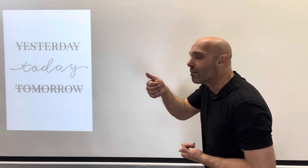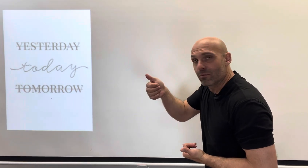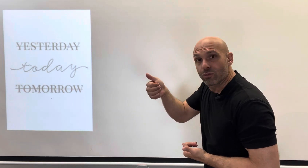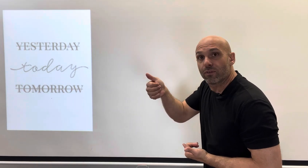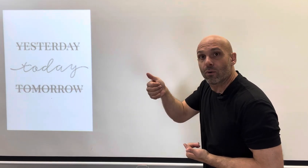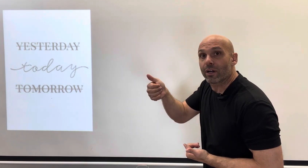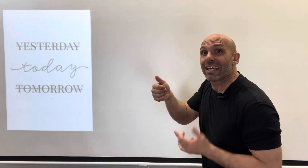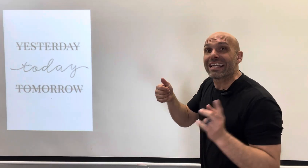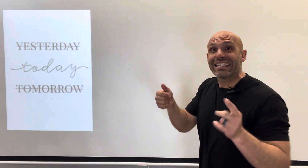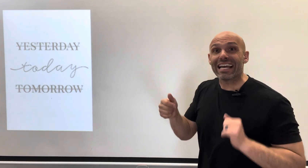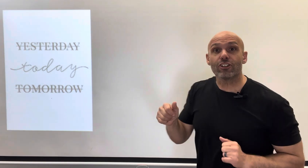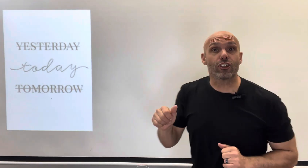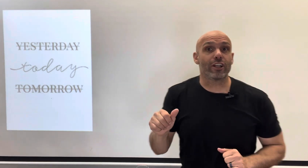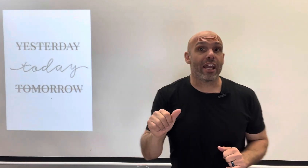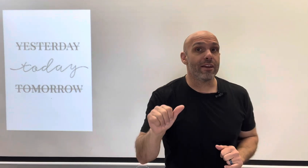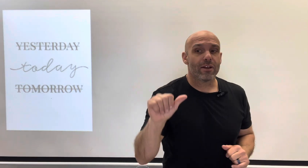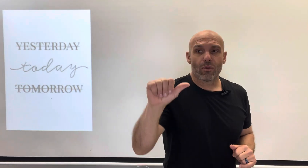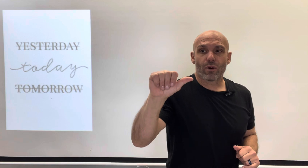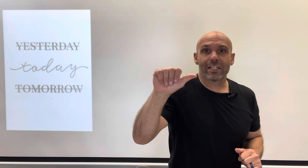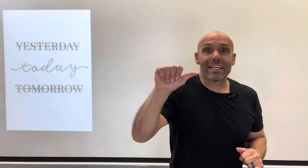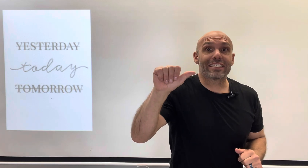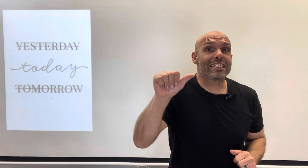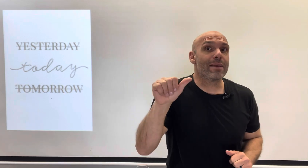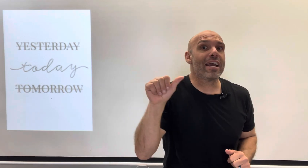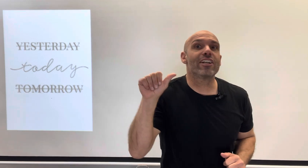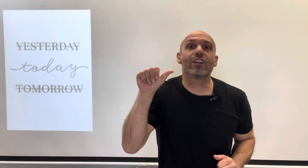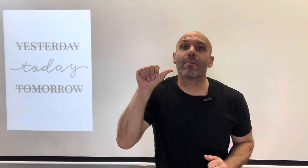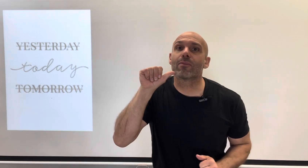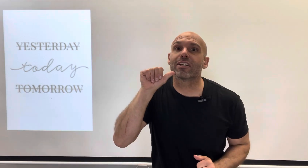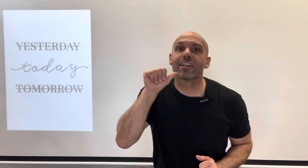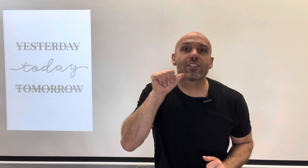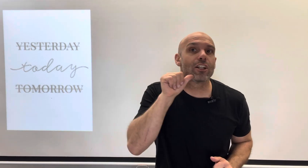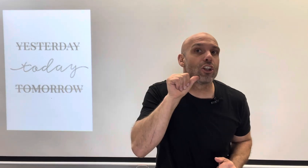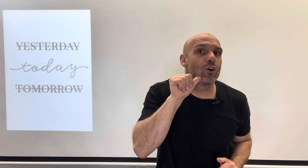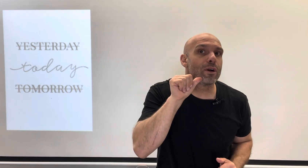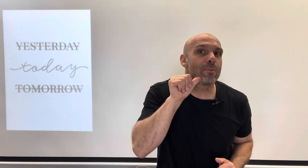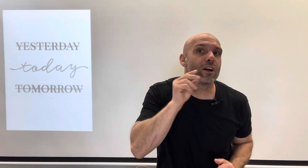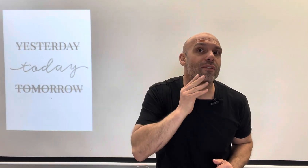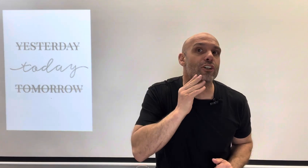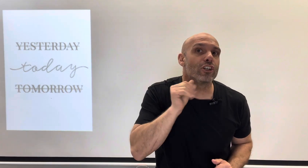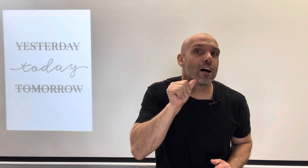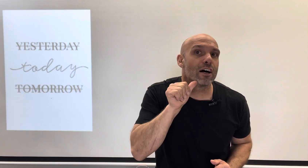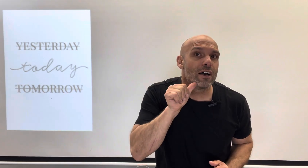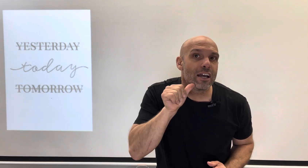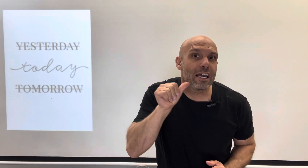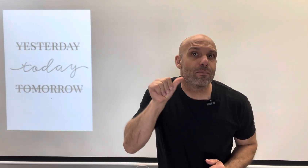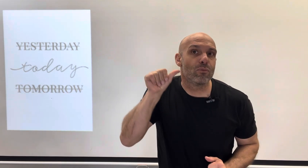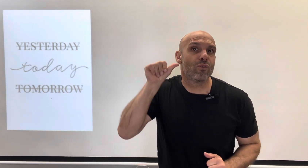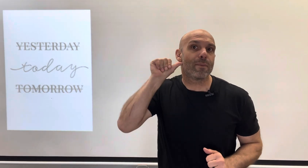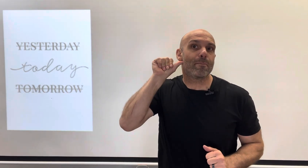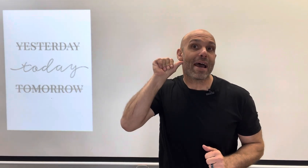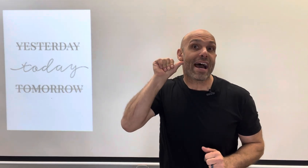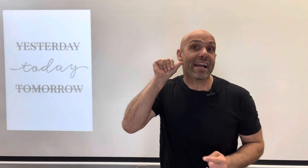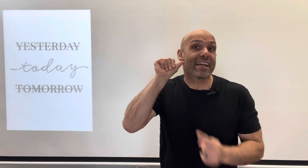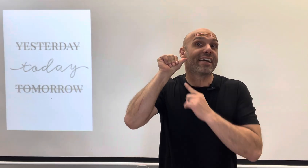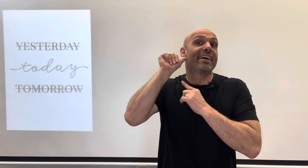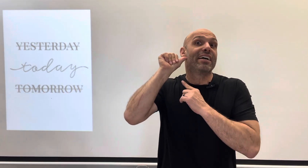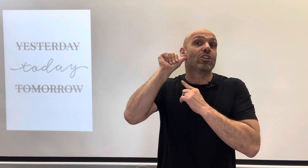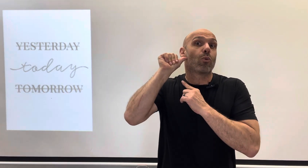moves forward. Yesterday, we're going to take the same hand shape and we're going to touch the lower part of our jaw and move it back towards